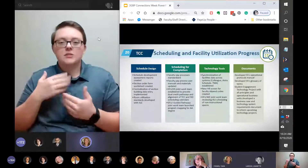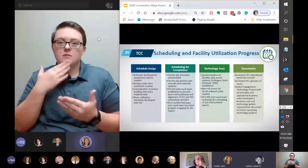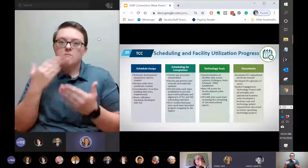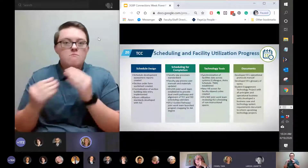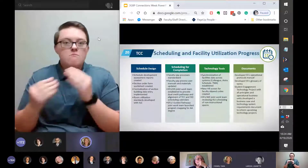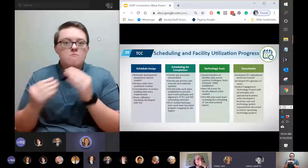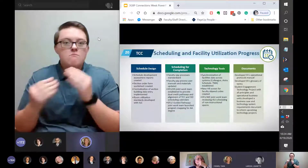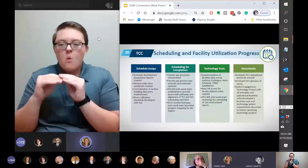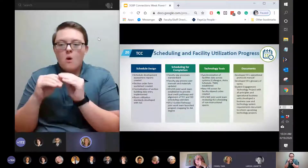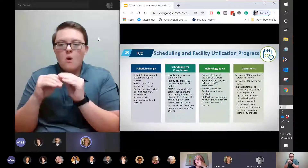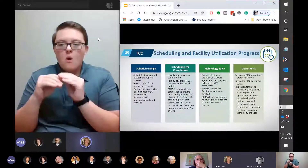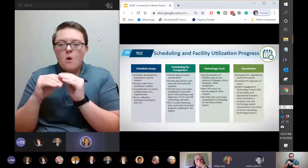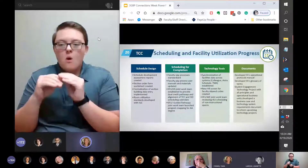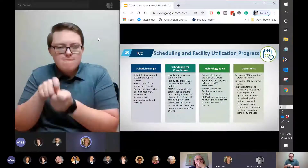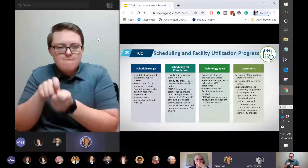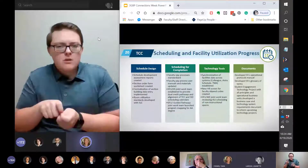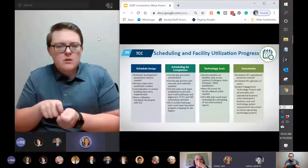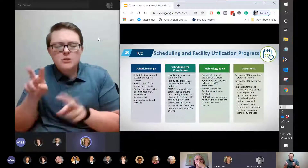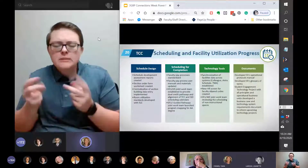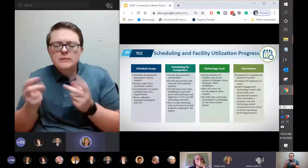number of courses that were offered